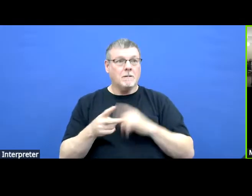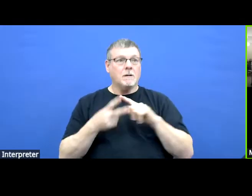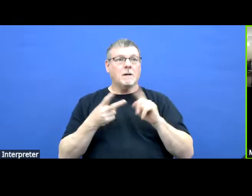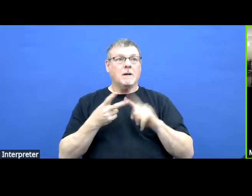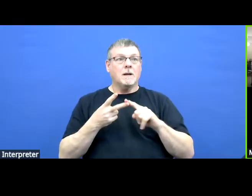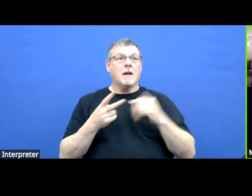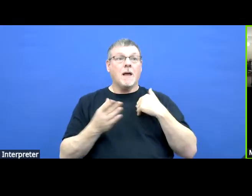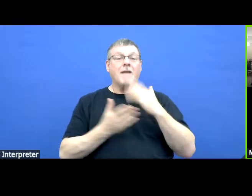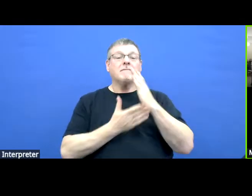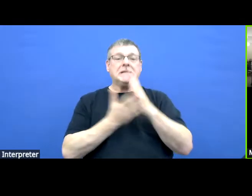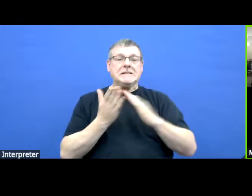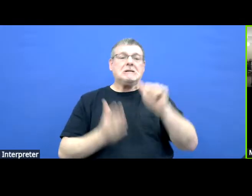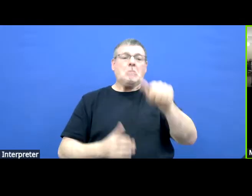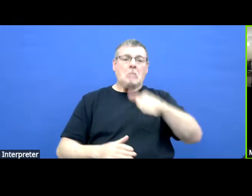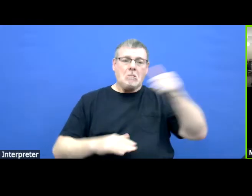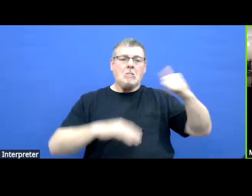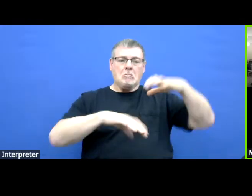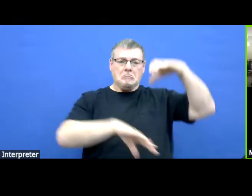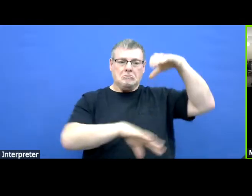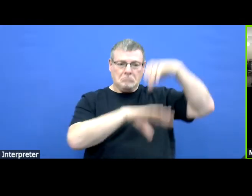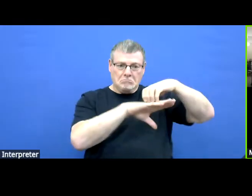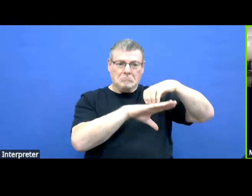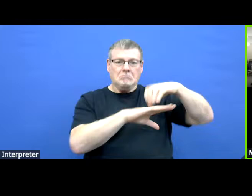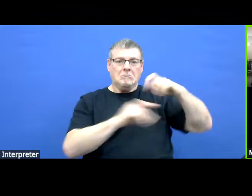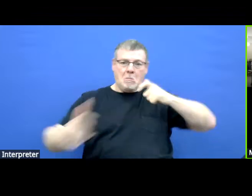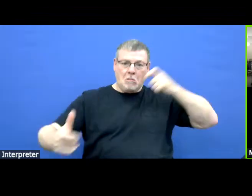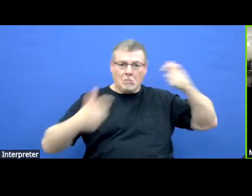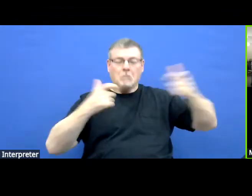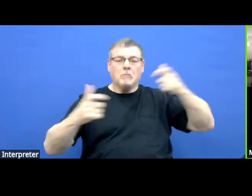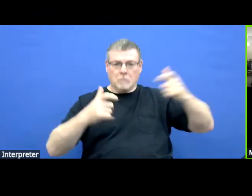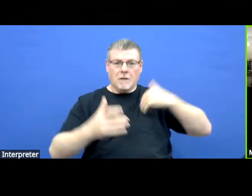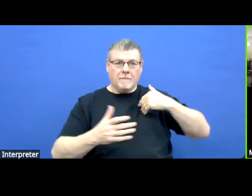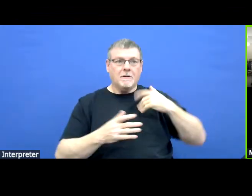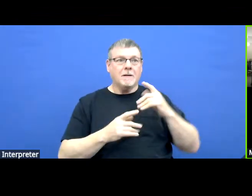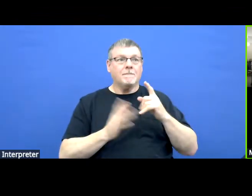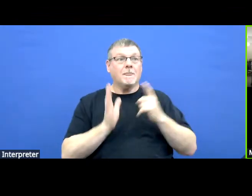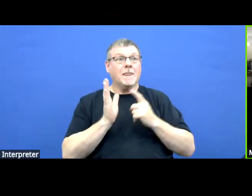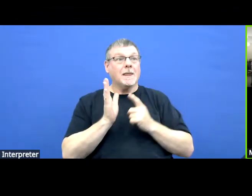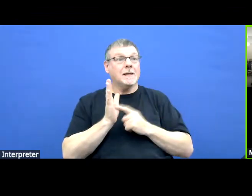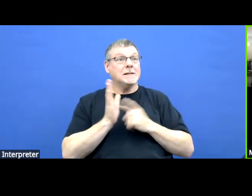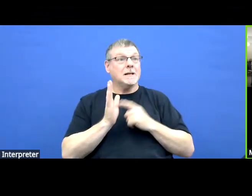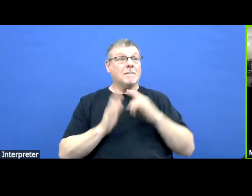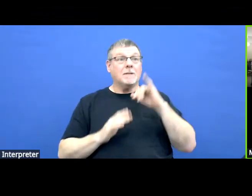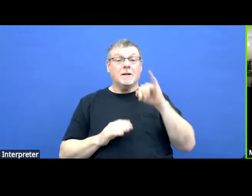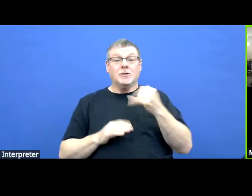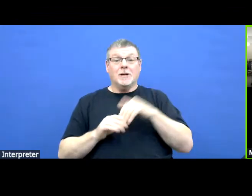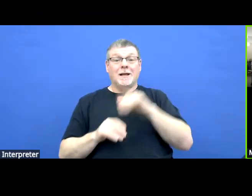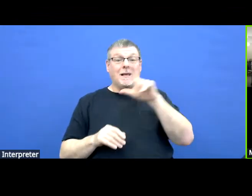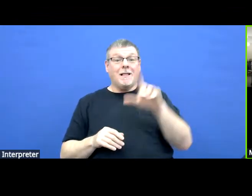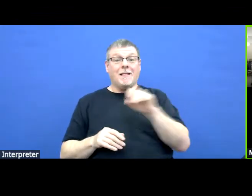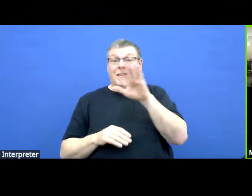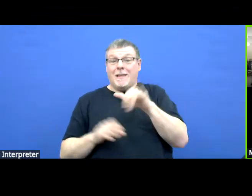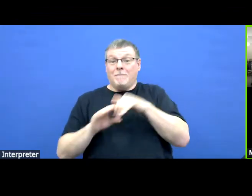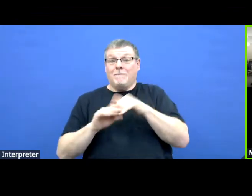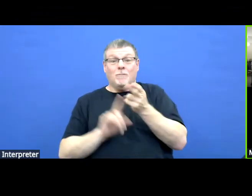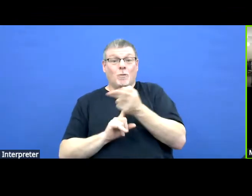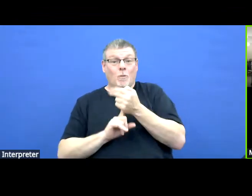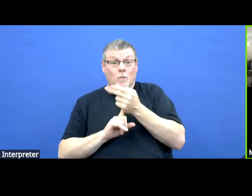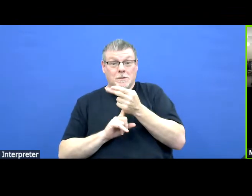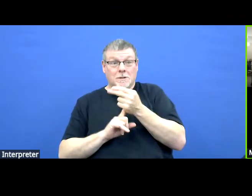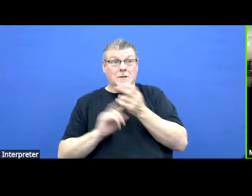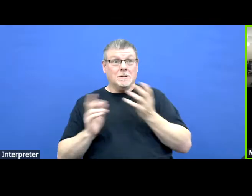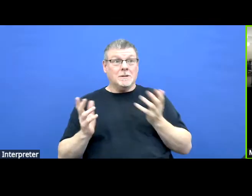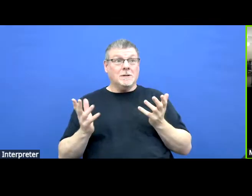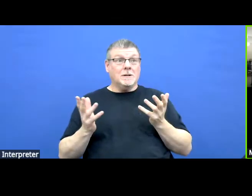larger standalone building, large shopping center. Sometimes we're in the desk in the lobby of a hotel. We have that kind of